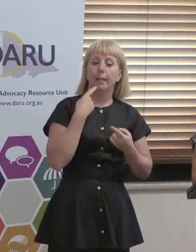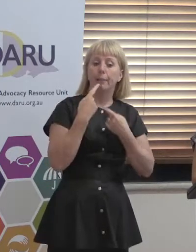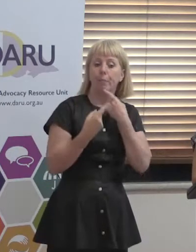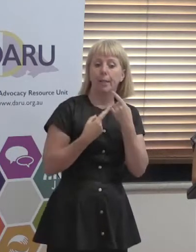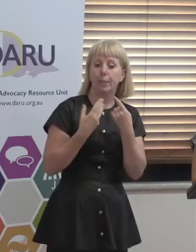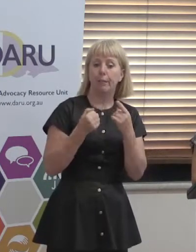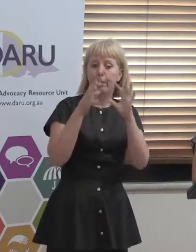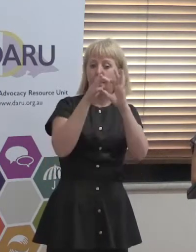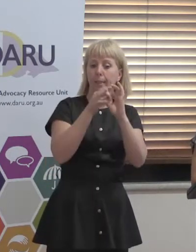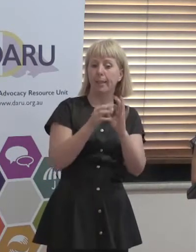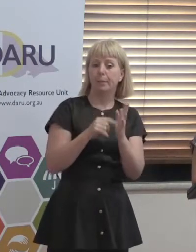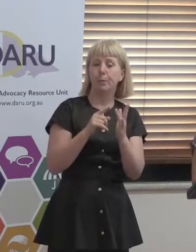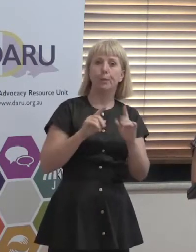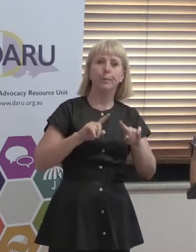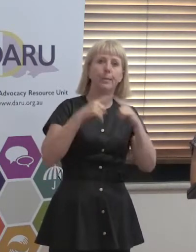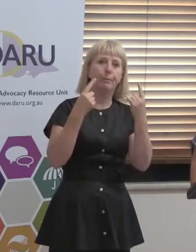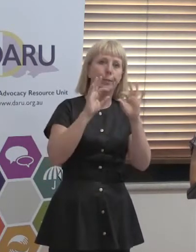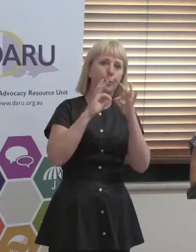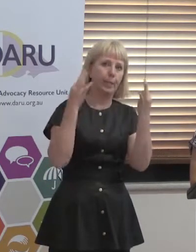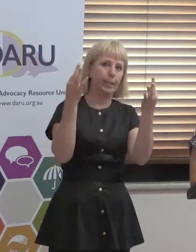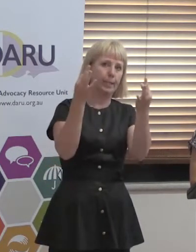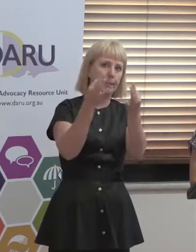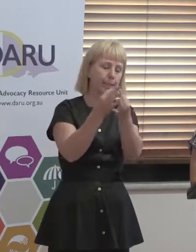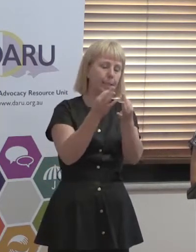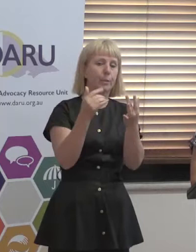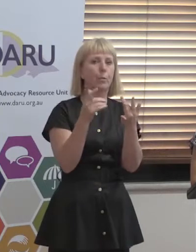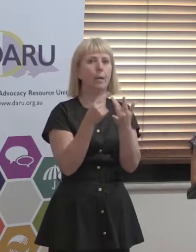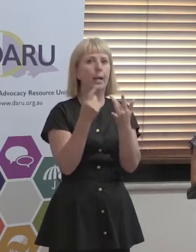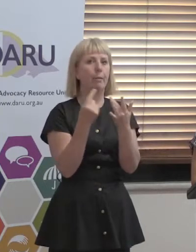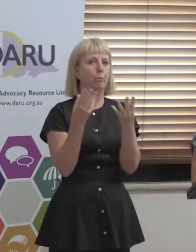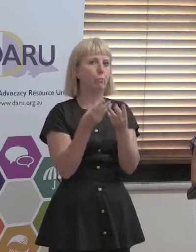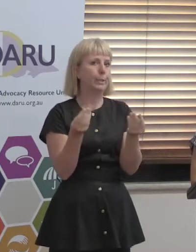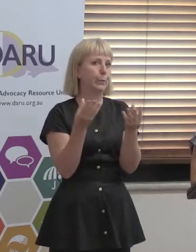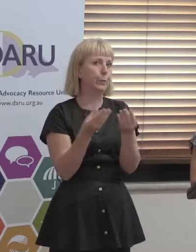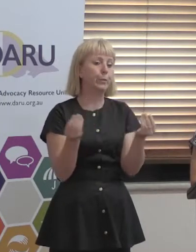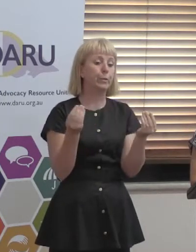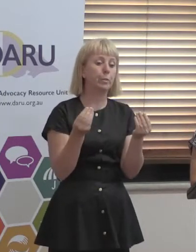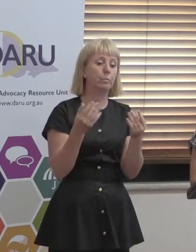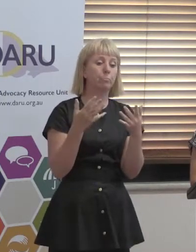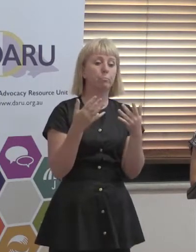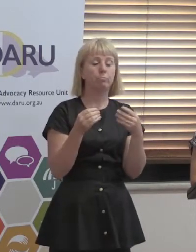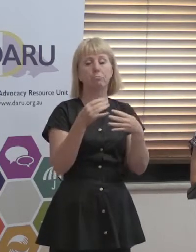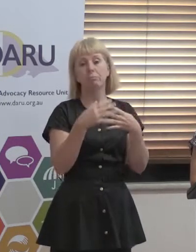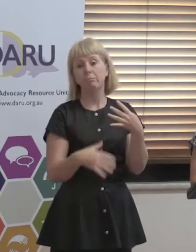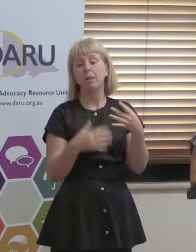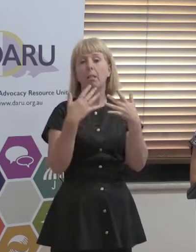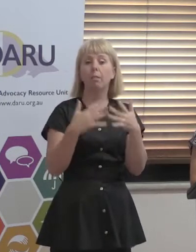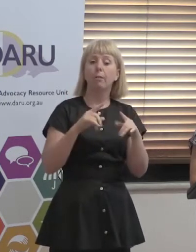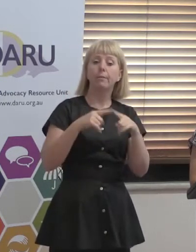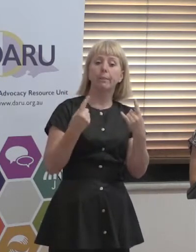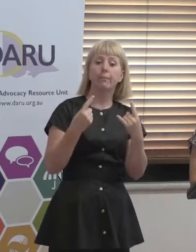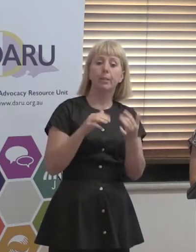links to different organisations, other resources, lots of training, different training